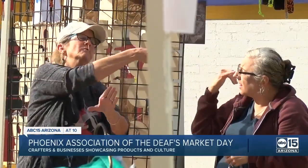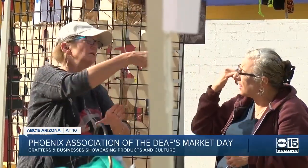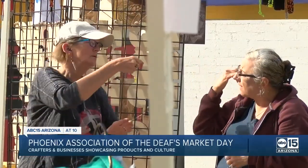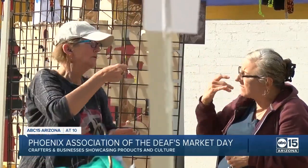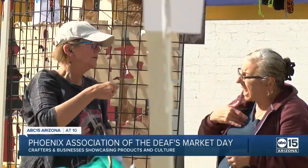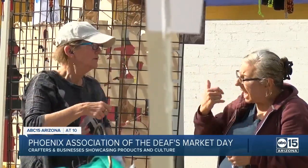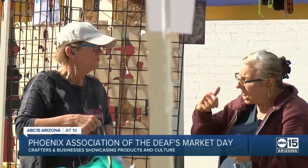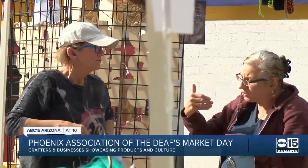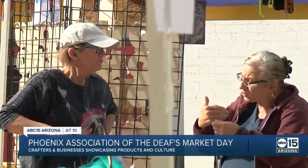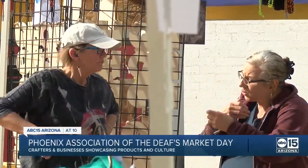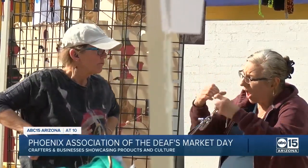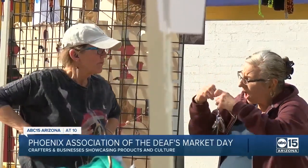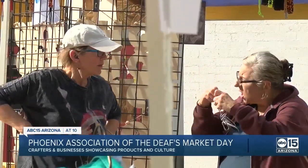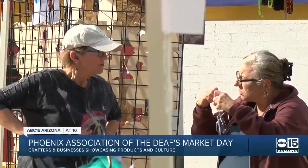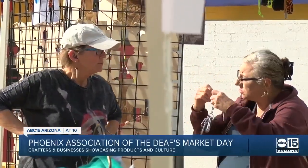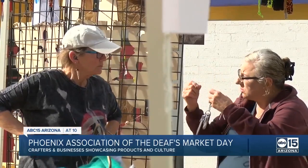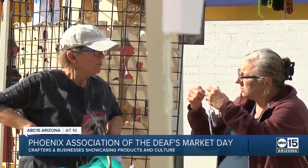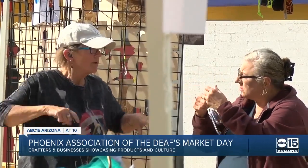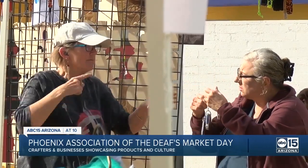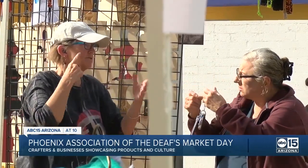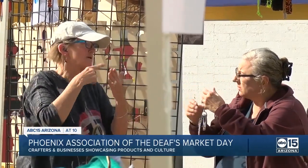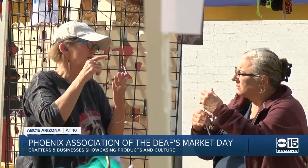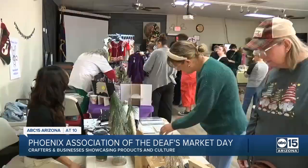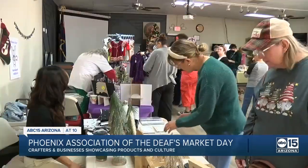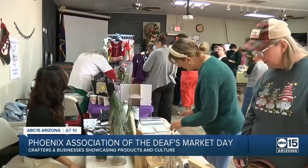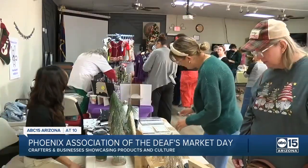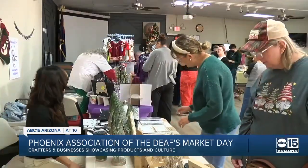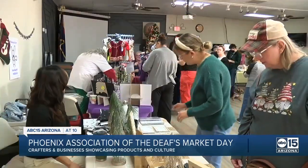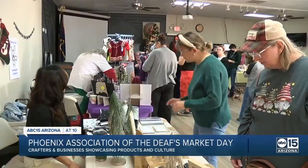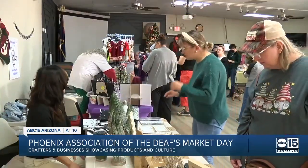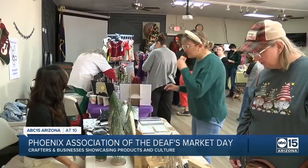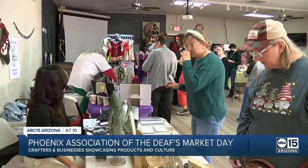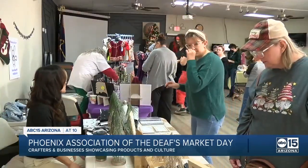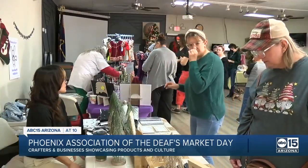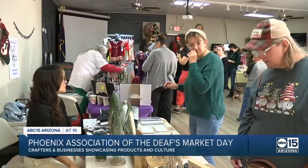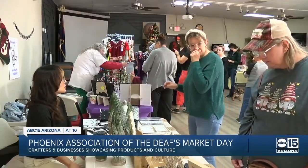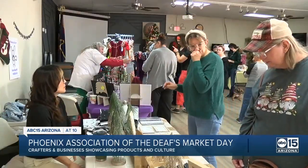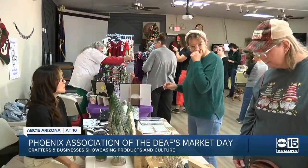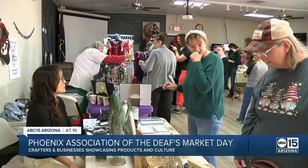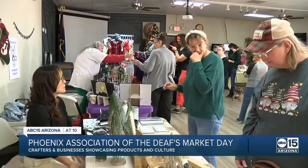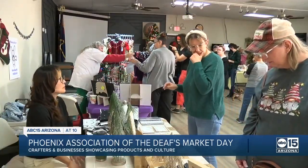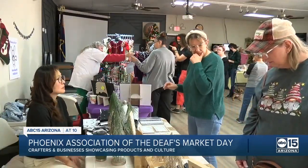ABC15.com, to find more information. Josh Cristianto, ABC 15, Arizona.